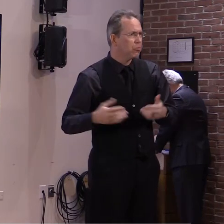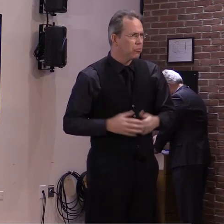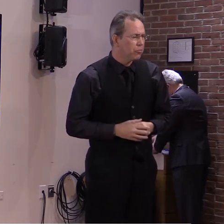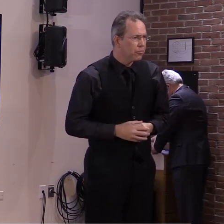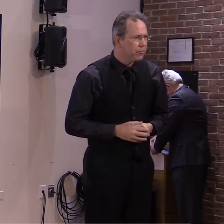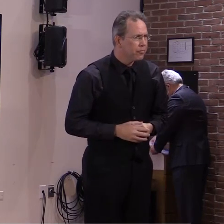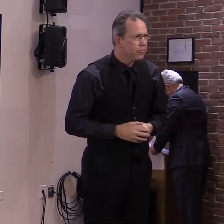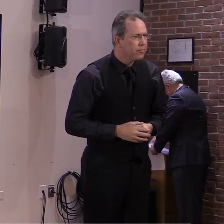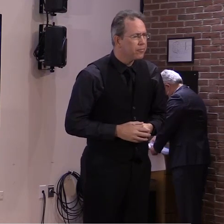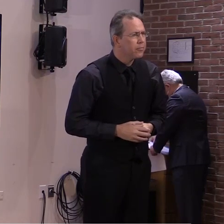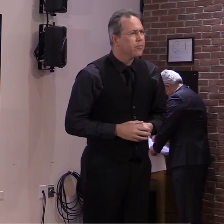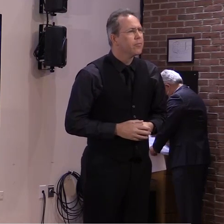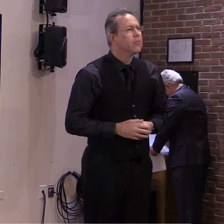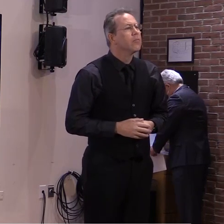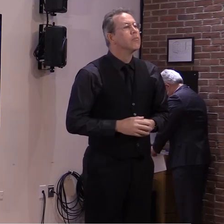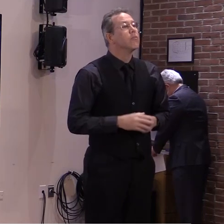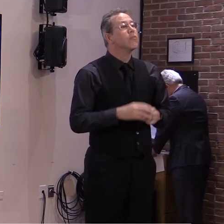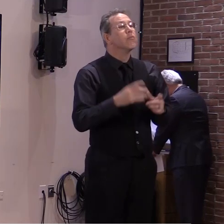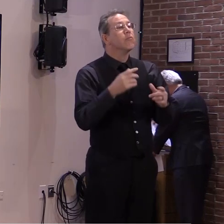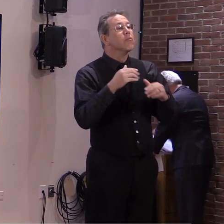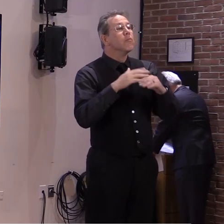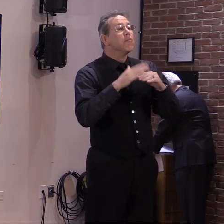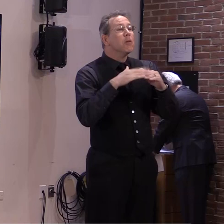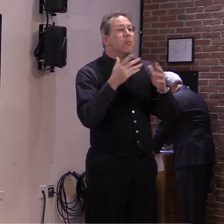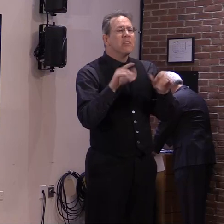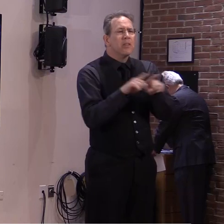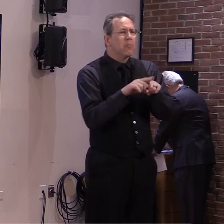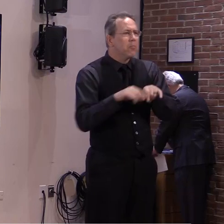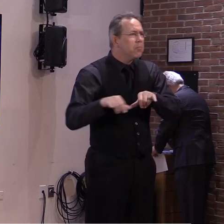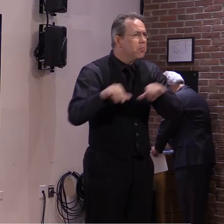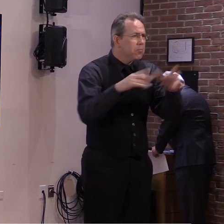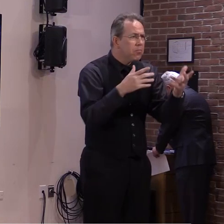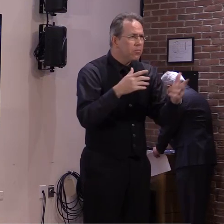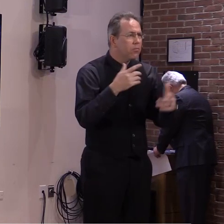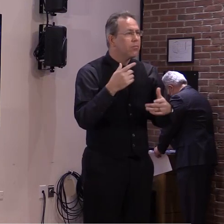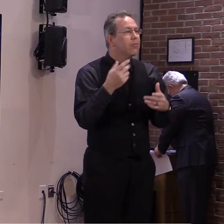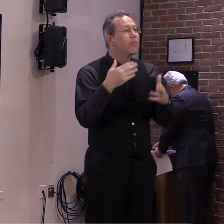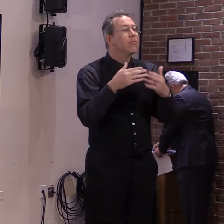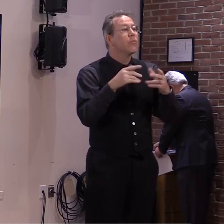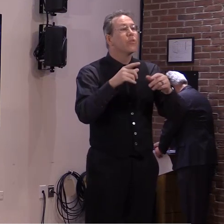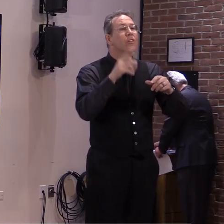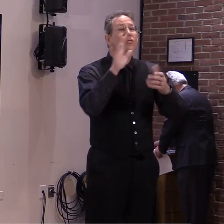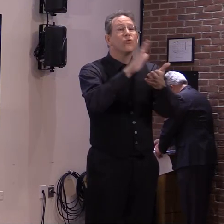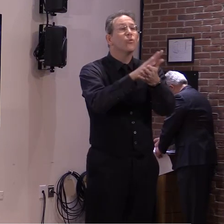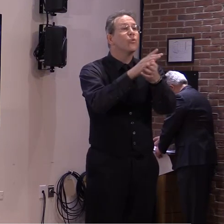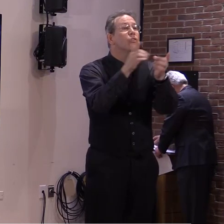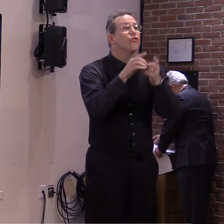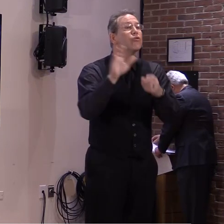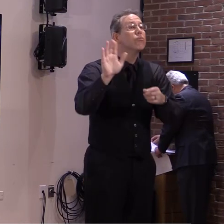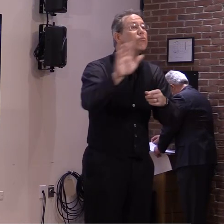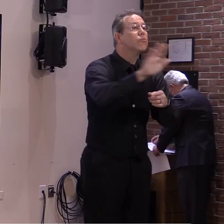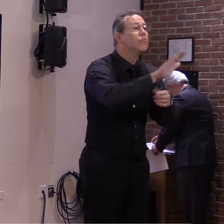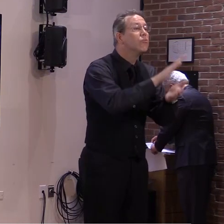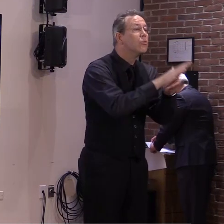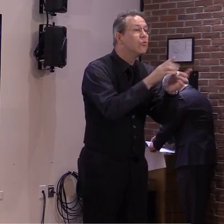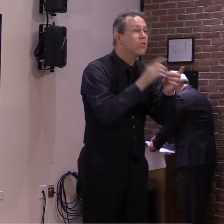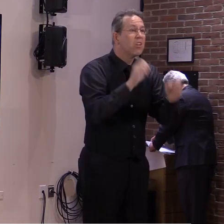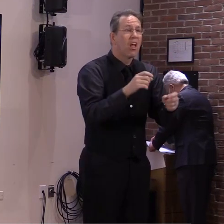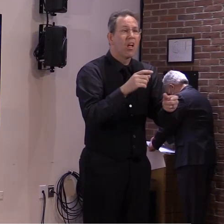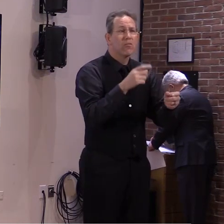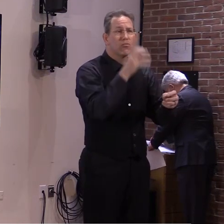does function as a minimum standard in the guidance. Districts may operate under a more stringent distancing standard until they enact the new